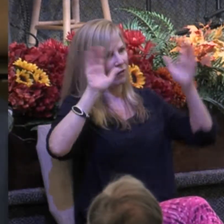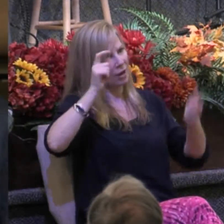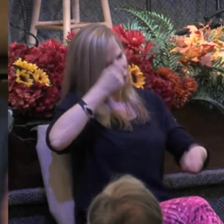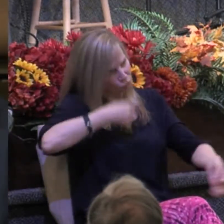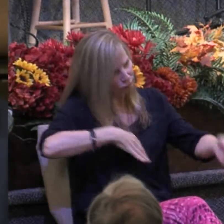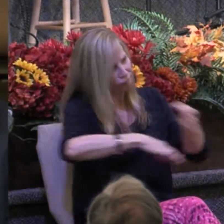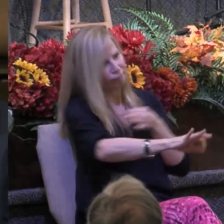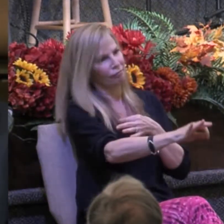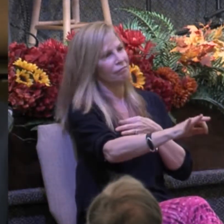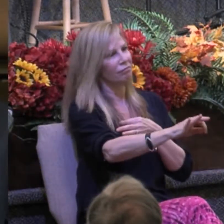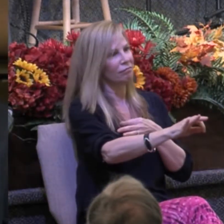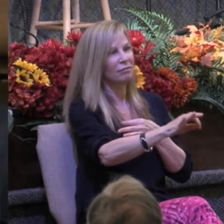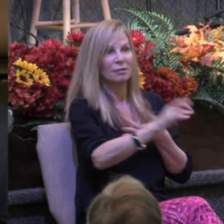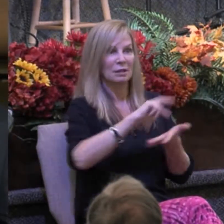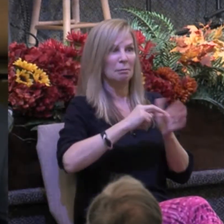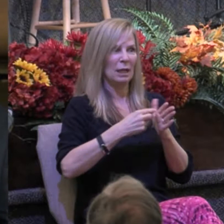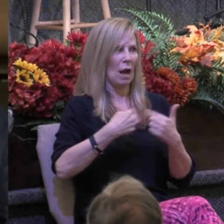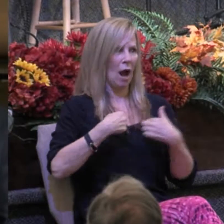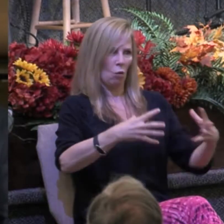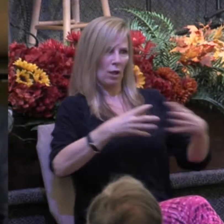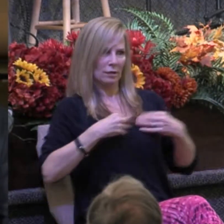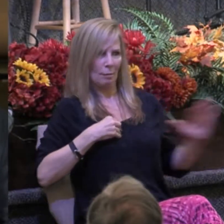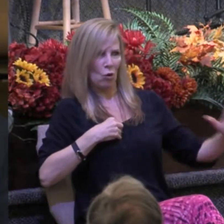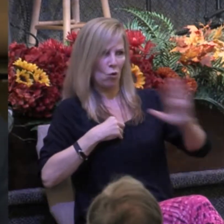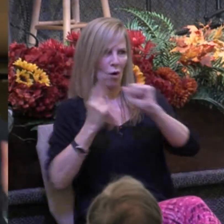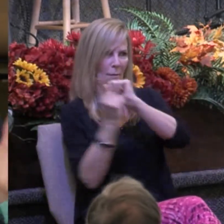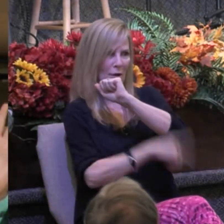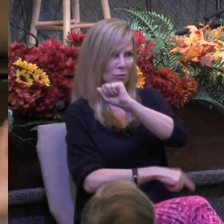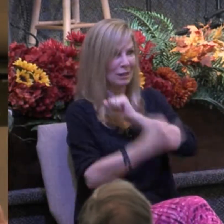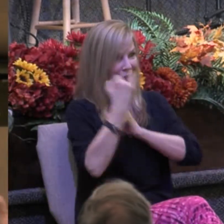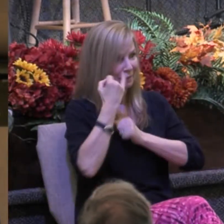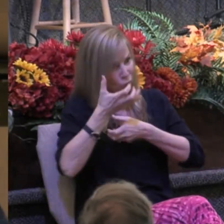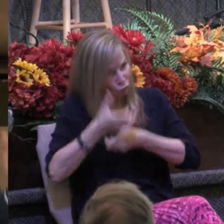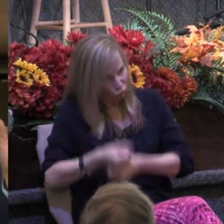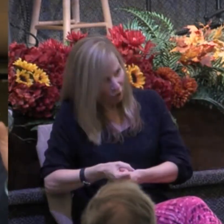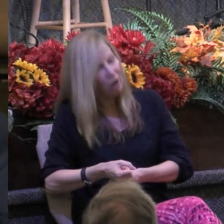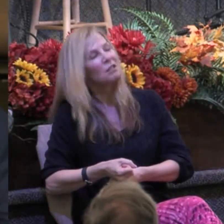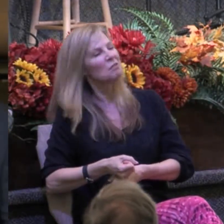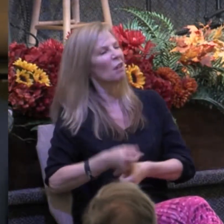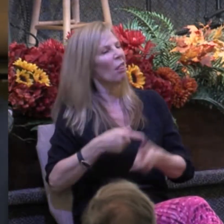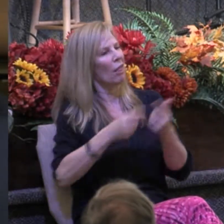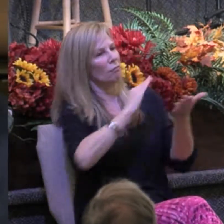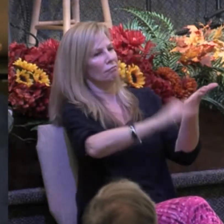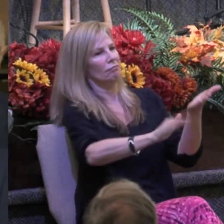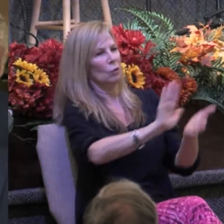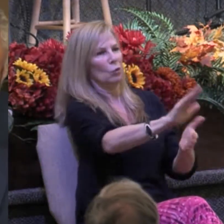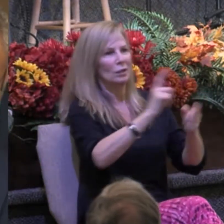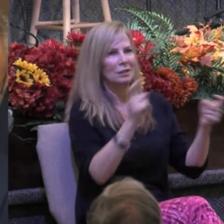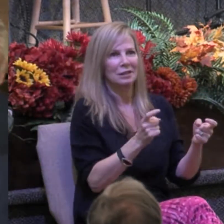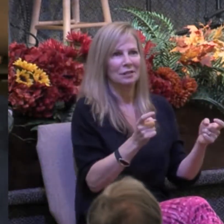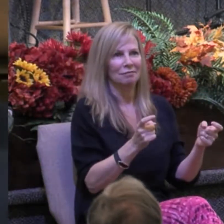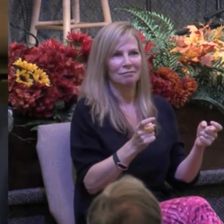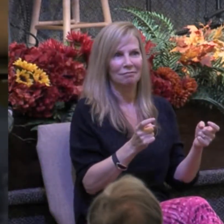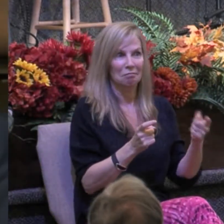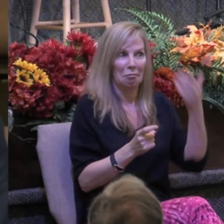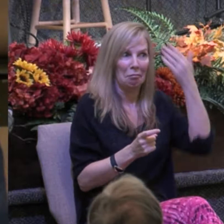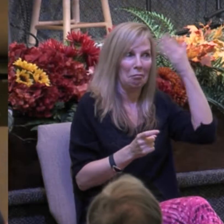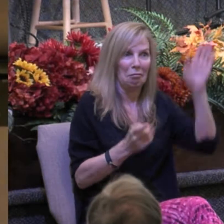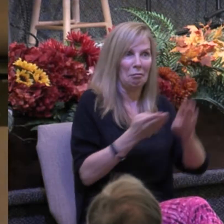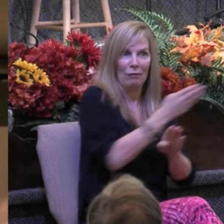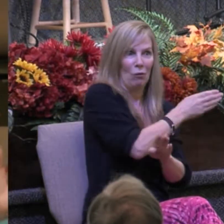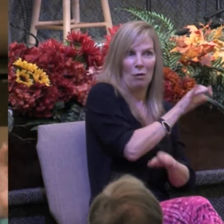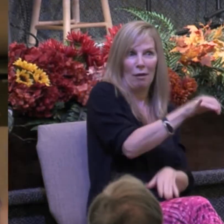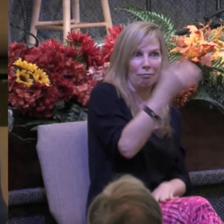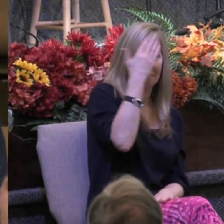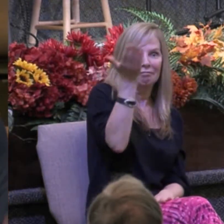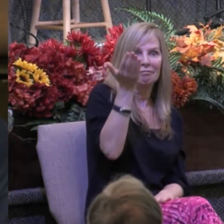forgiveness of anyone's sins who would believe in him. But with his atoning death now being completed, the apostles needed to